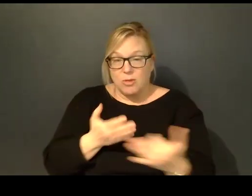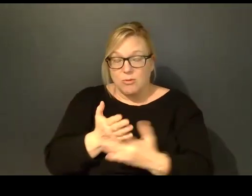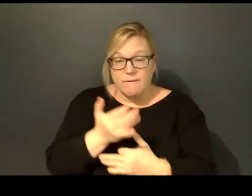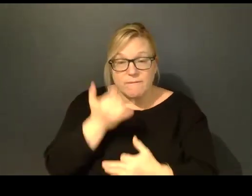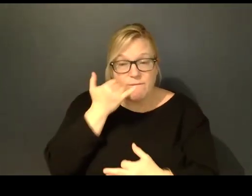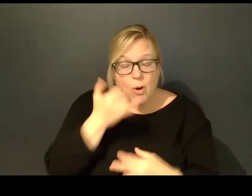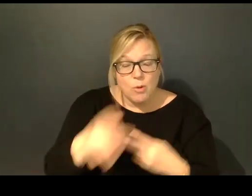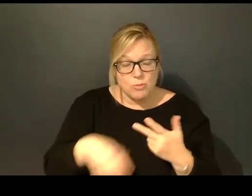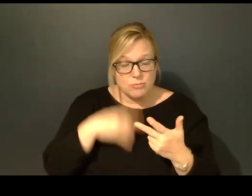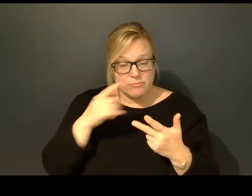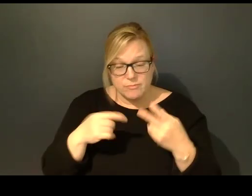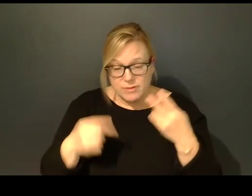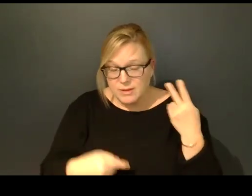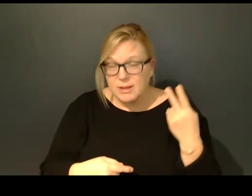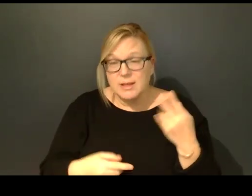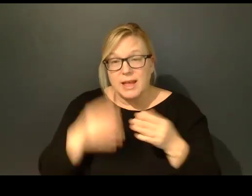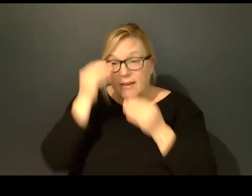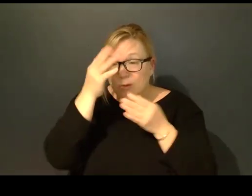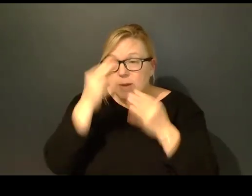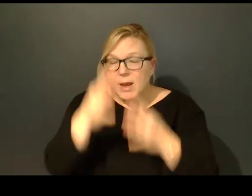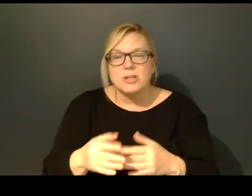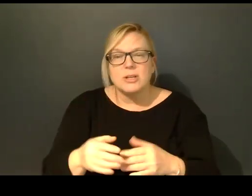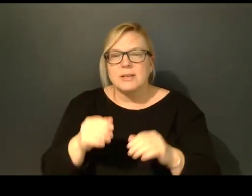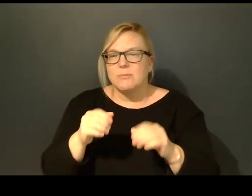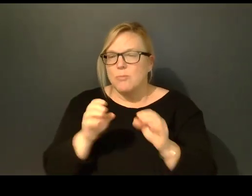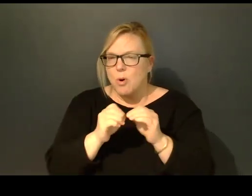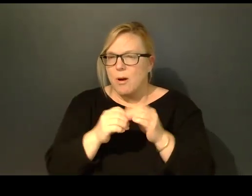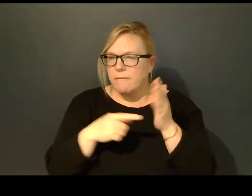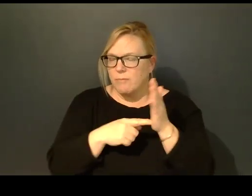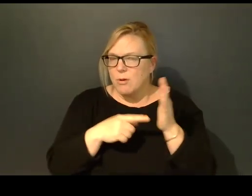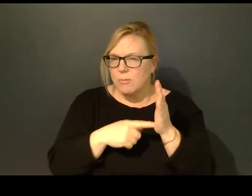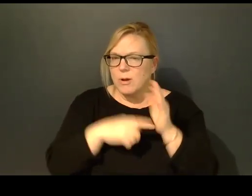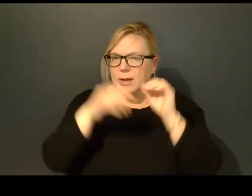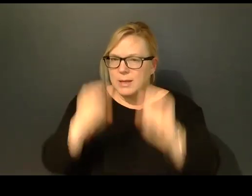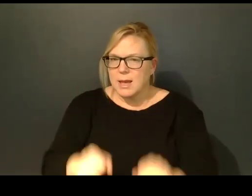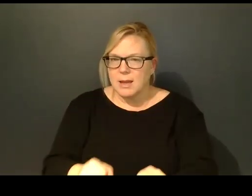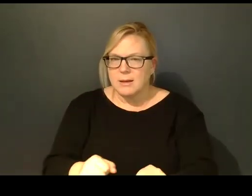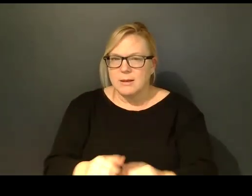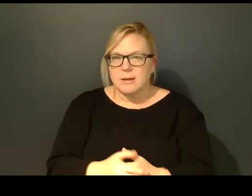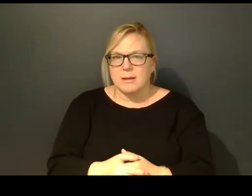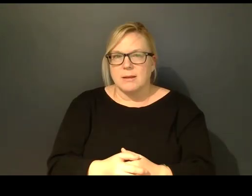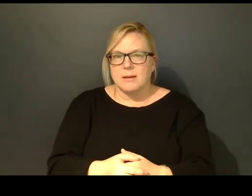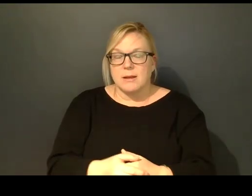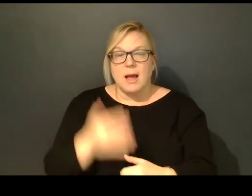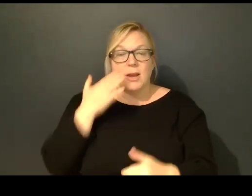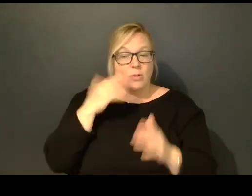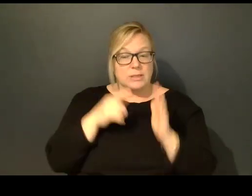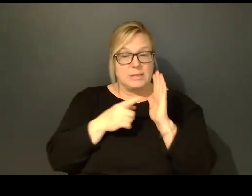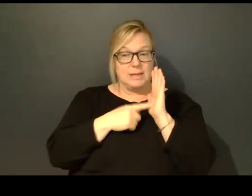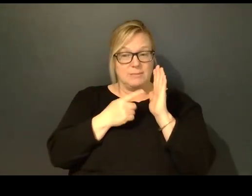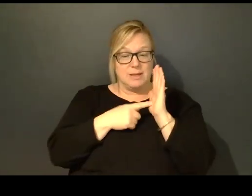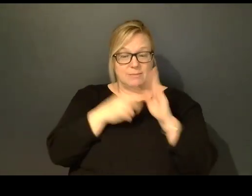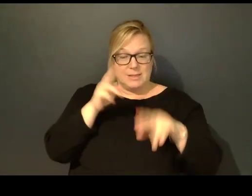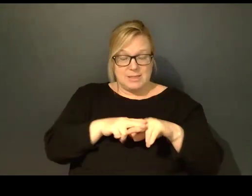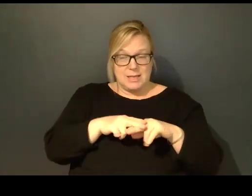schooling, and that sort of thing. Yeah, this is something I can definitely relate to as someone who finds it immensely painful to sit in a classroom and be taught.